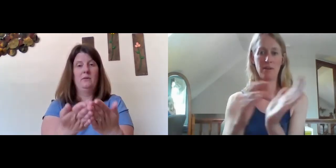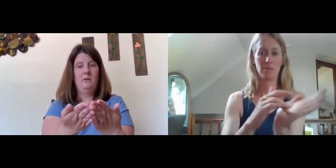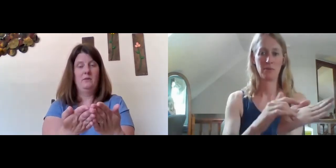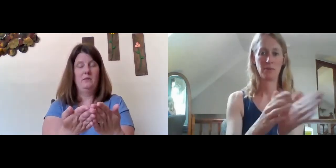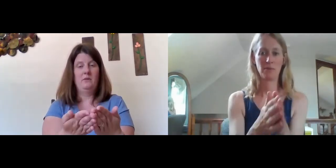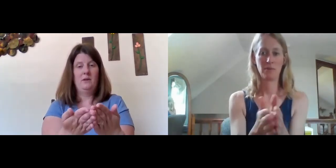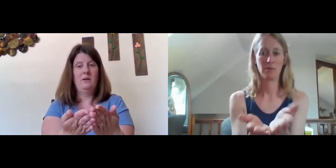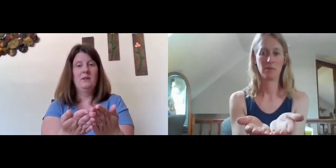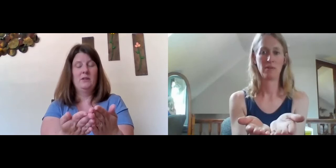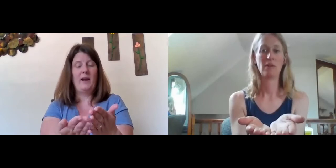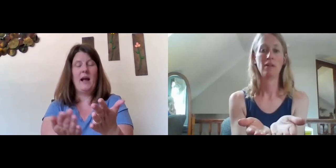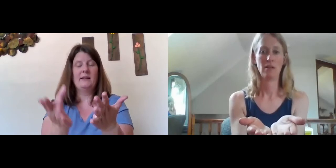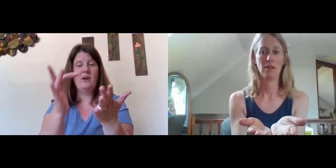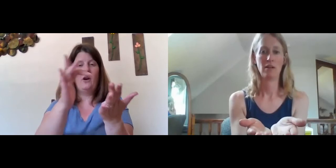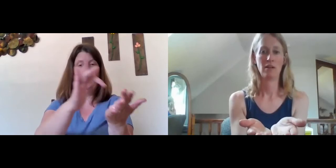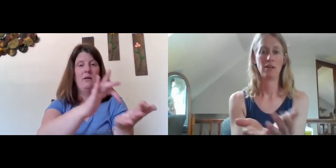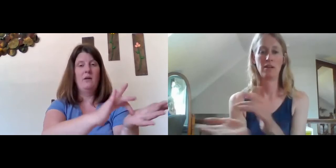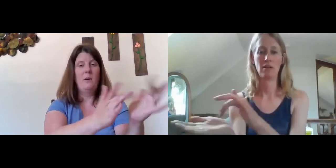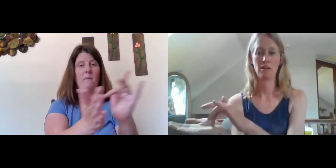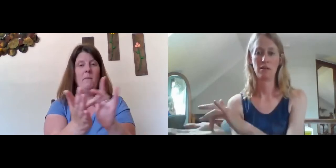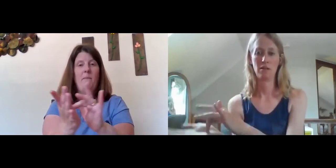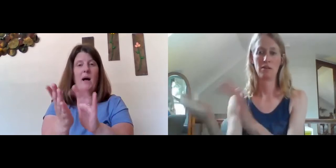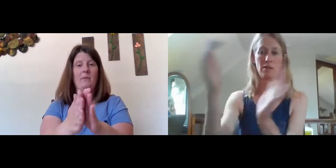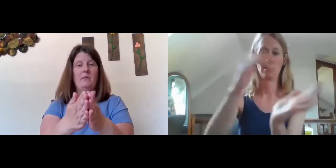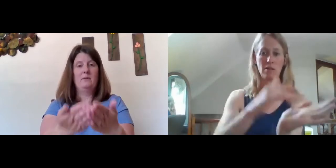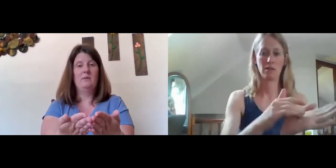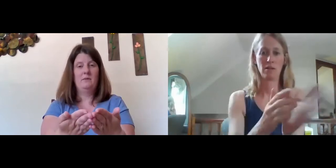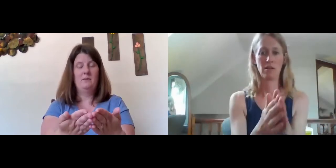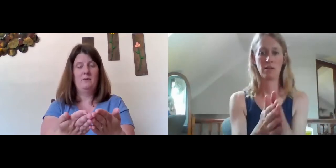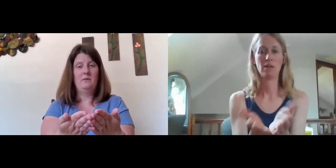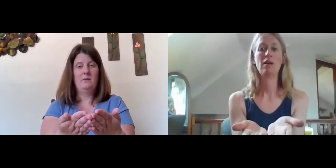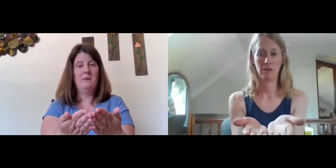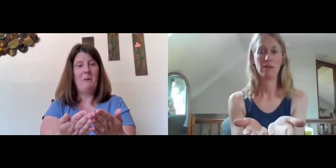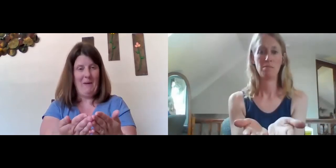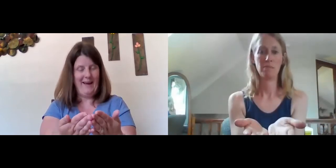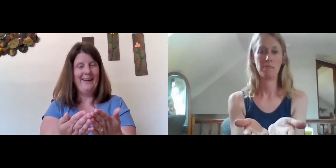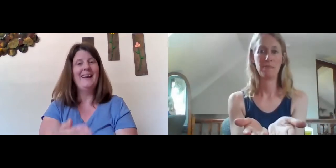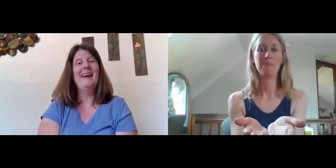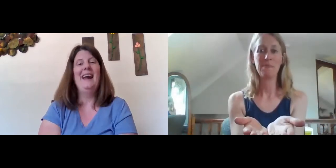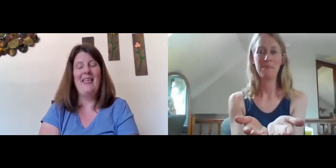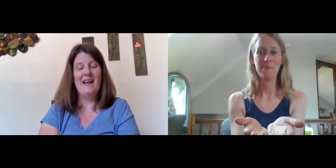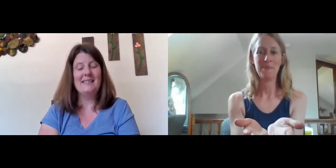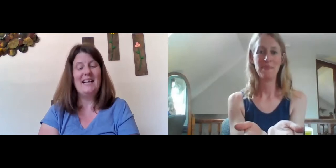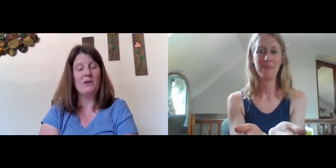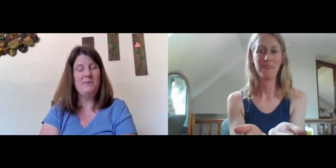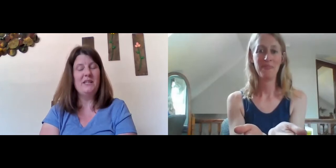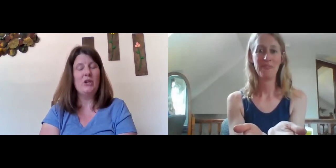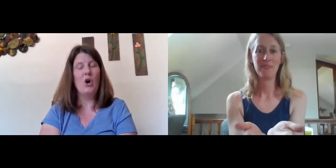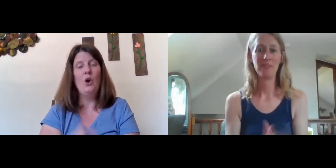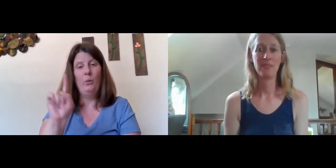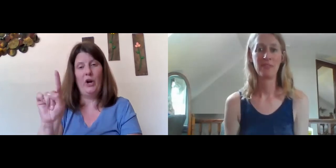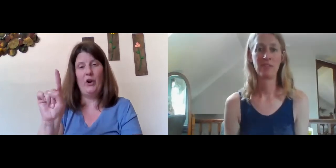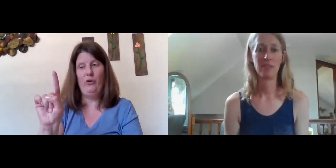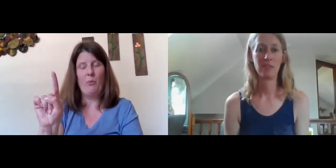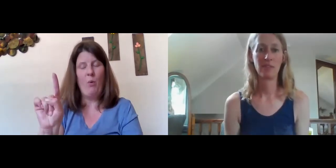Bible. So I kind of started Bible. Okay? And then tells me